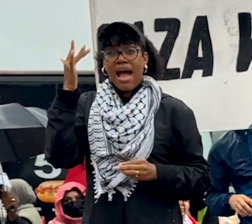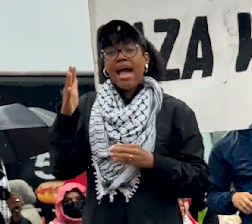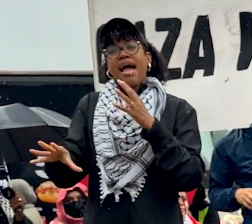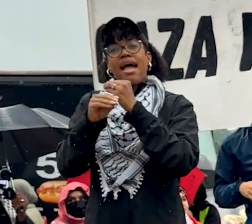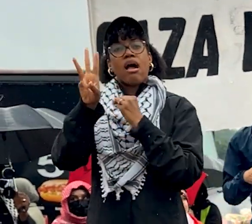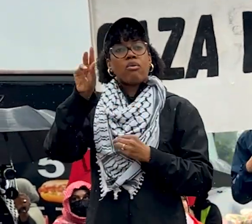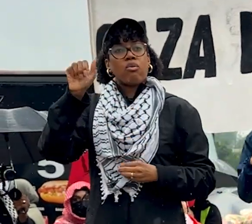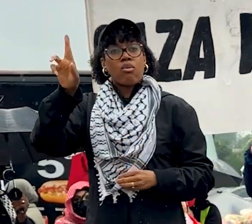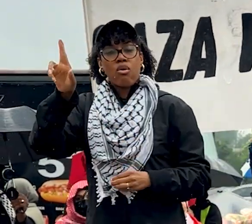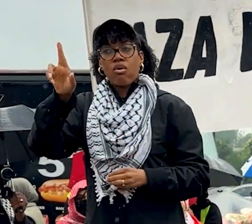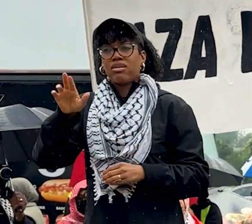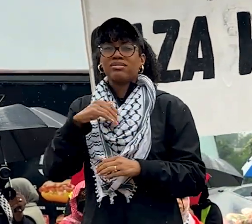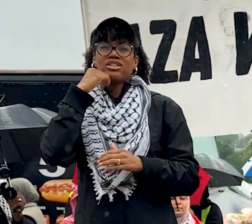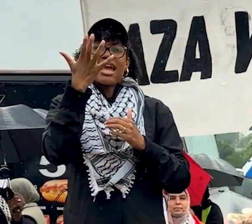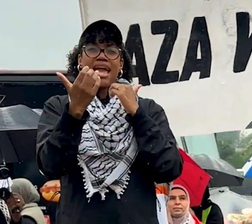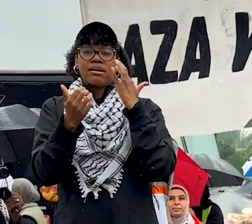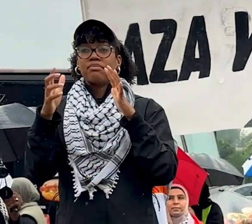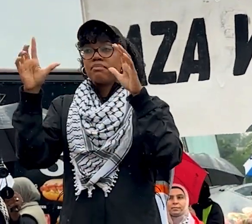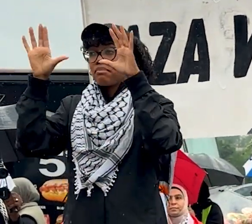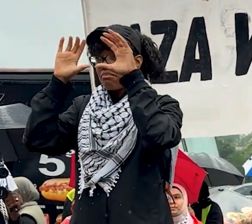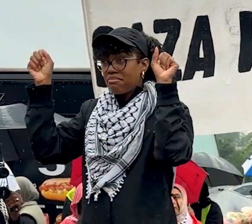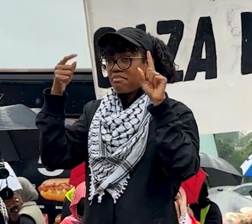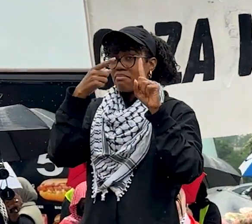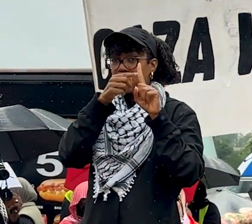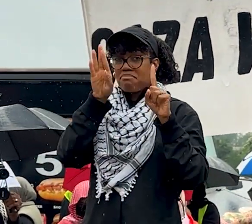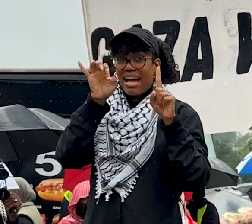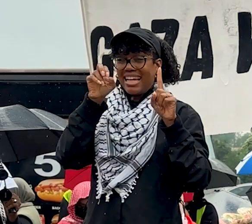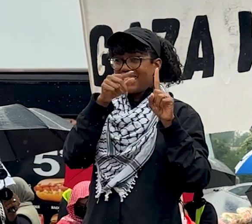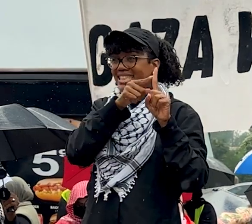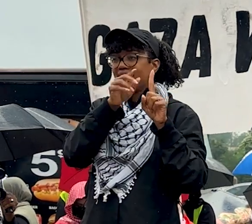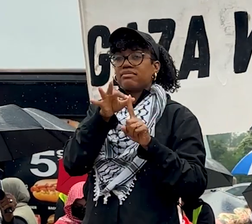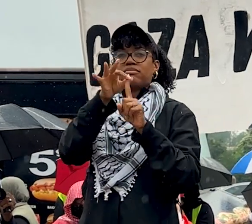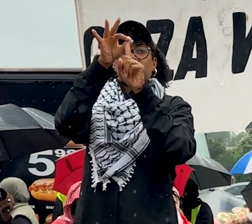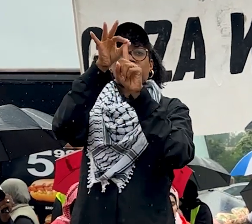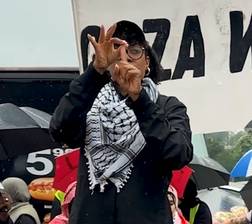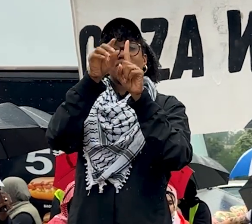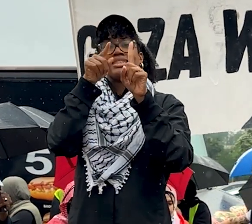that Biden is distinguished by.